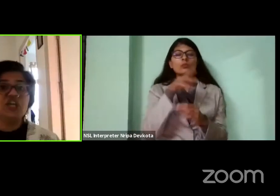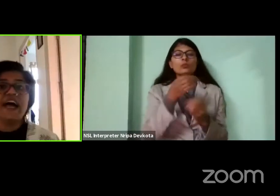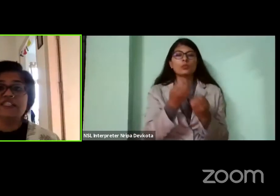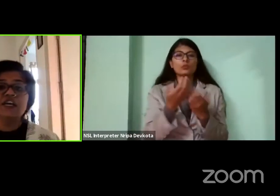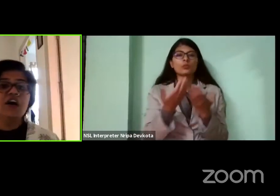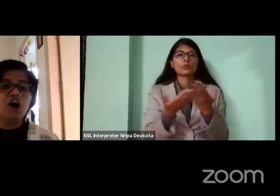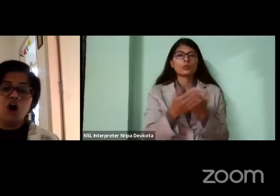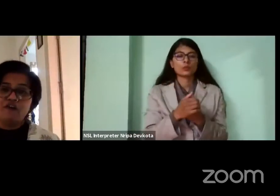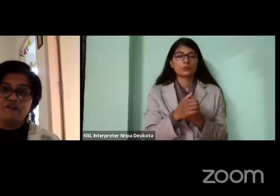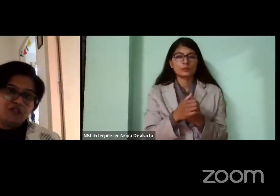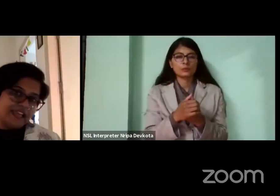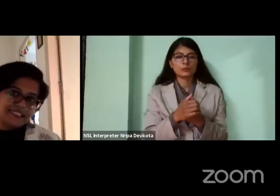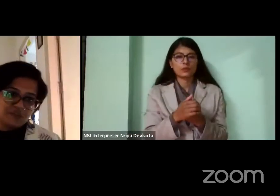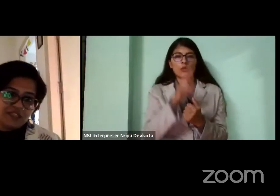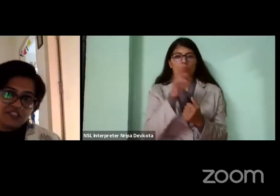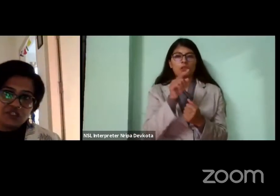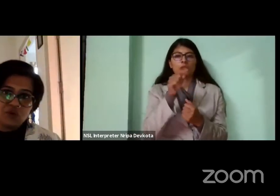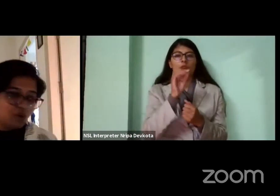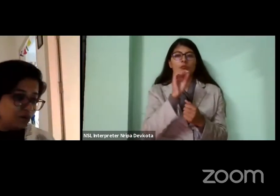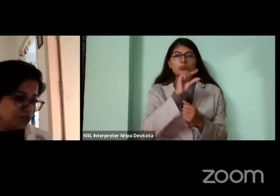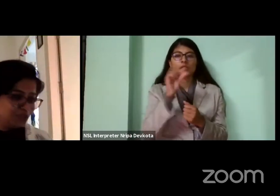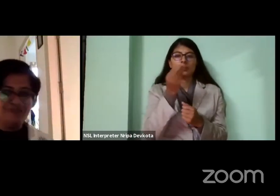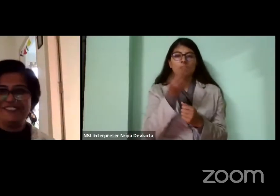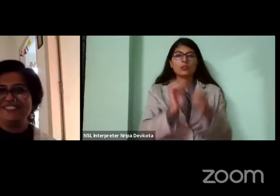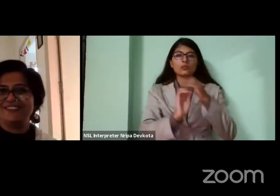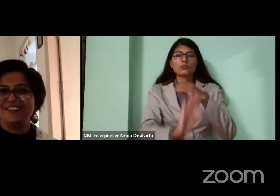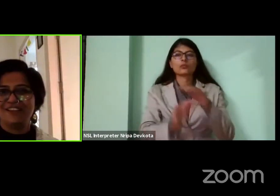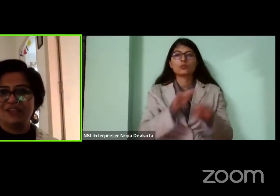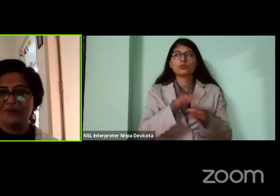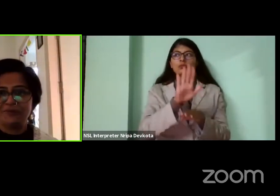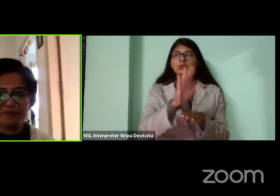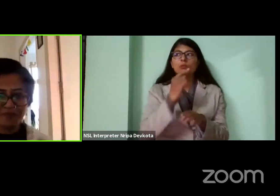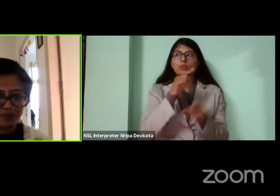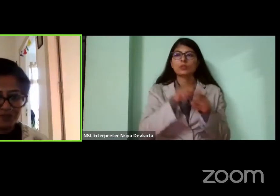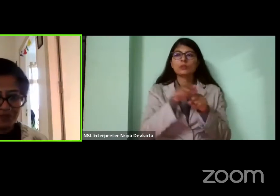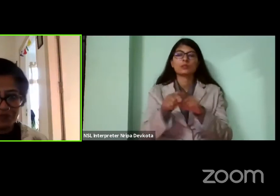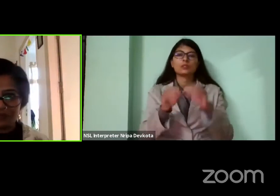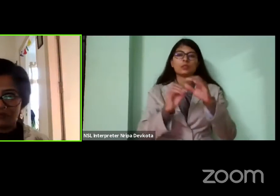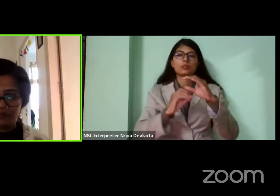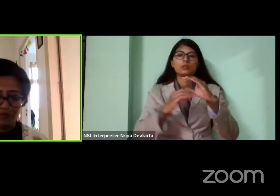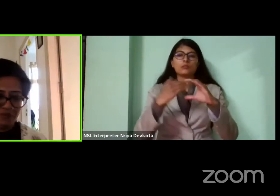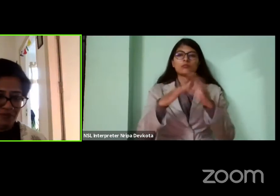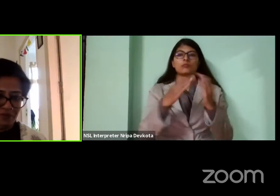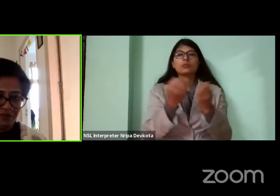the chat for that as well. So over to you, Philister. Thank you.